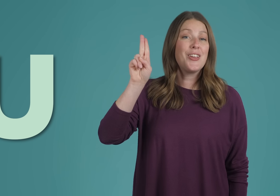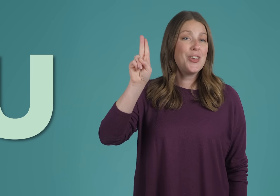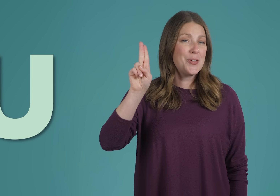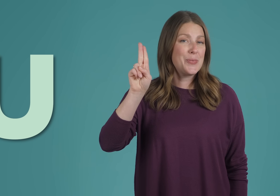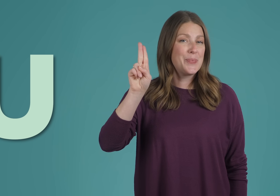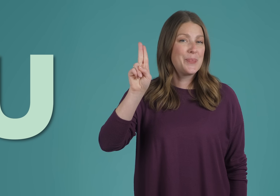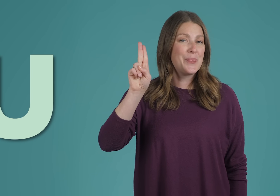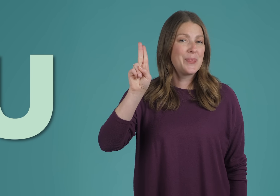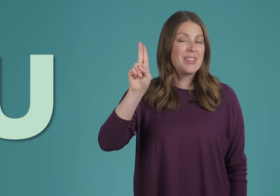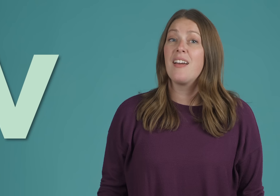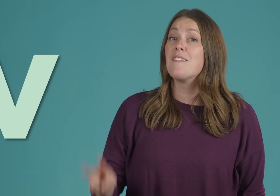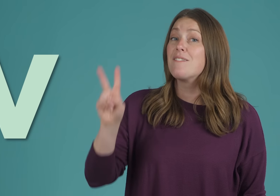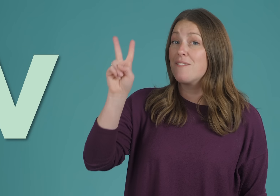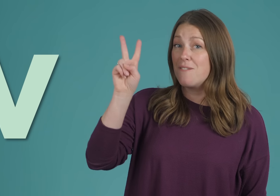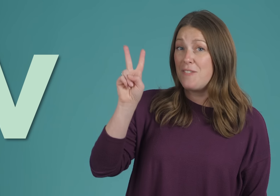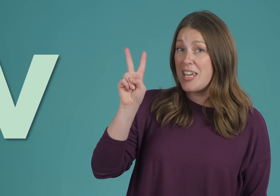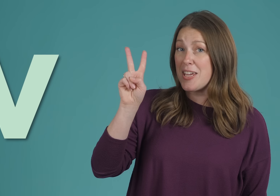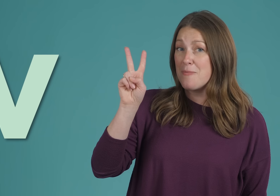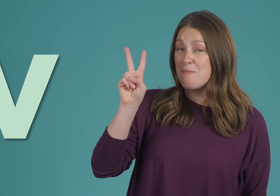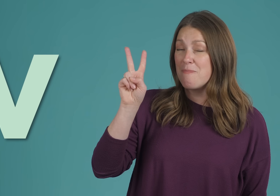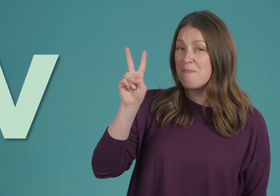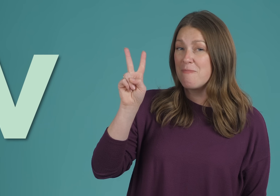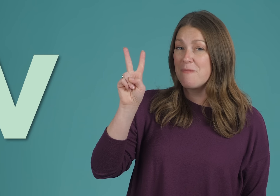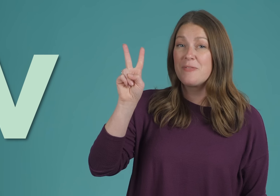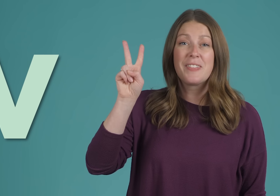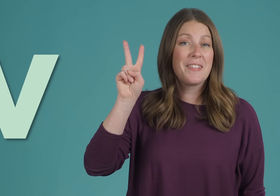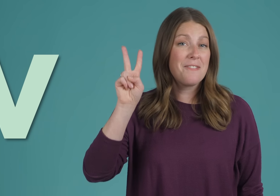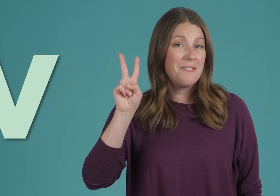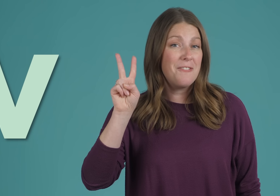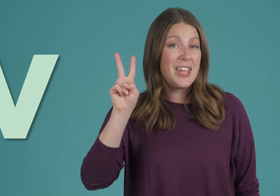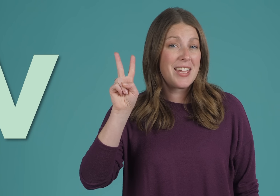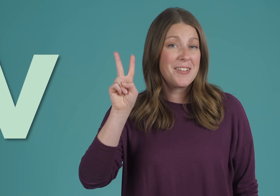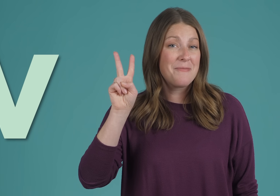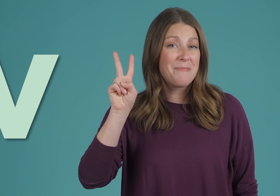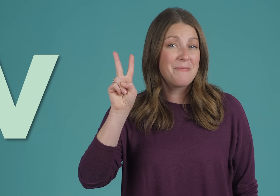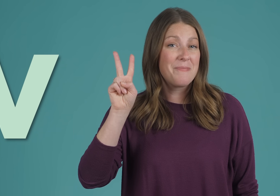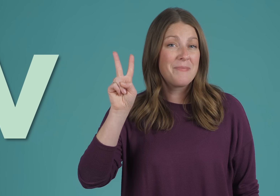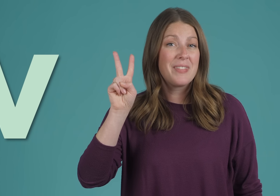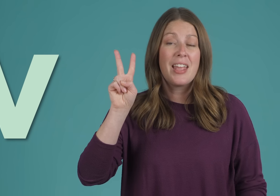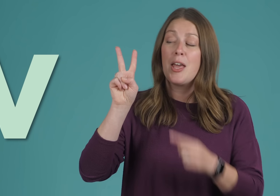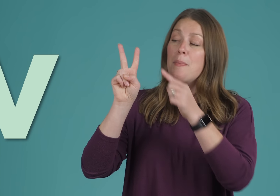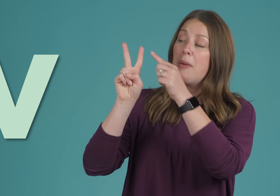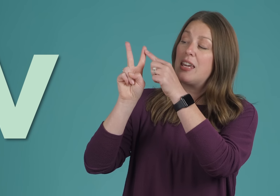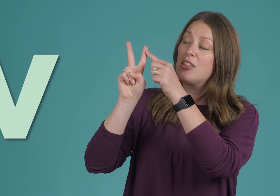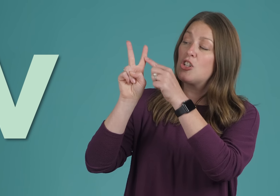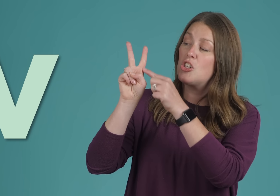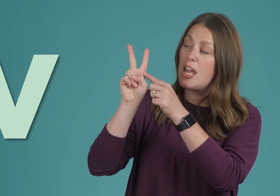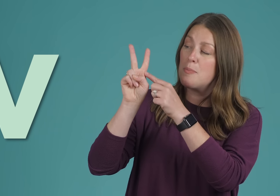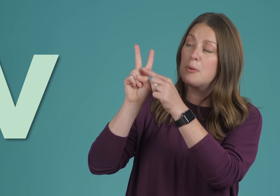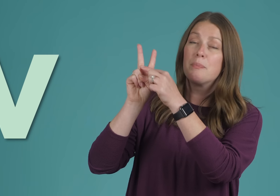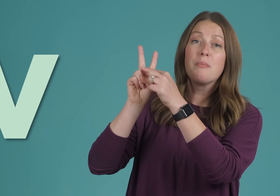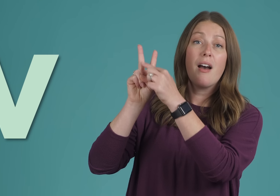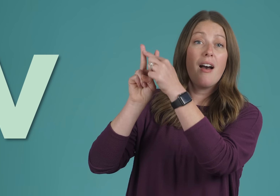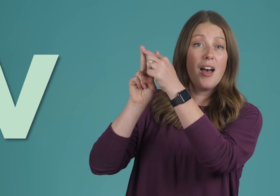U. V. V. Making the shape of a